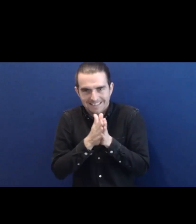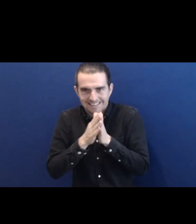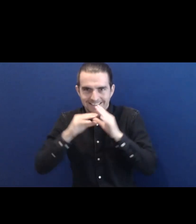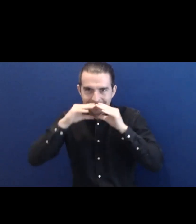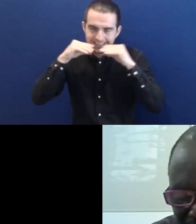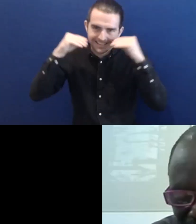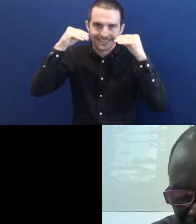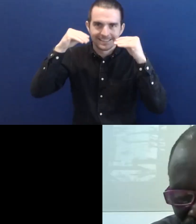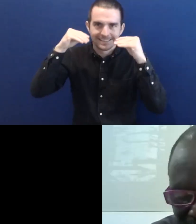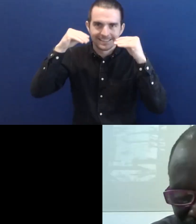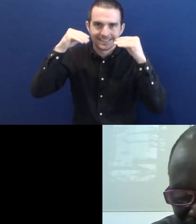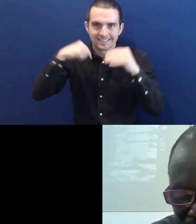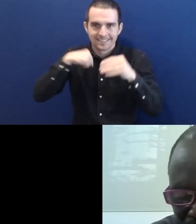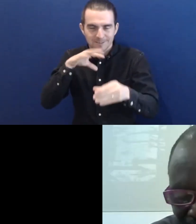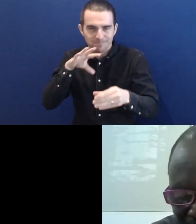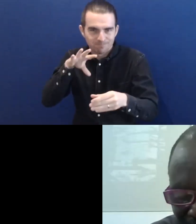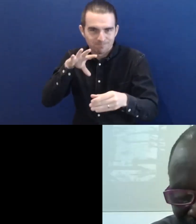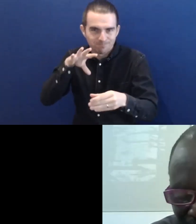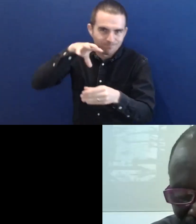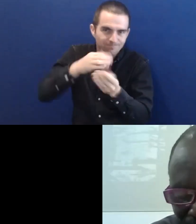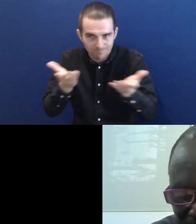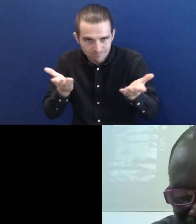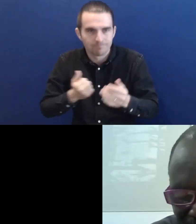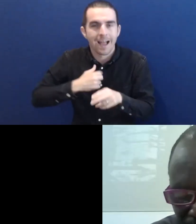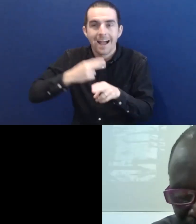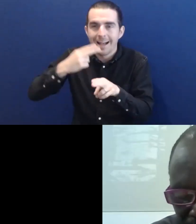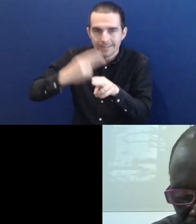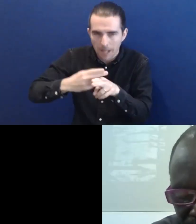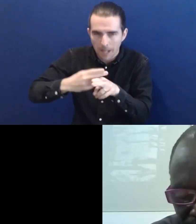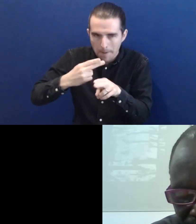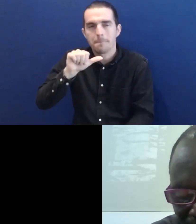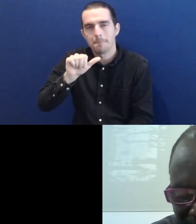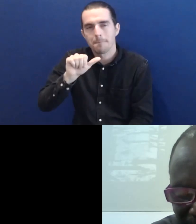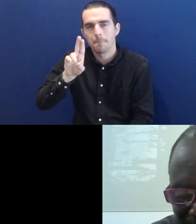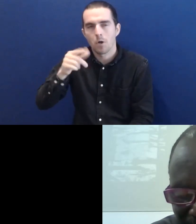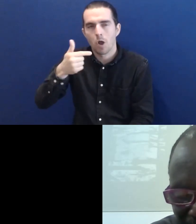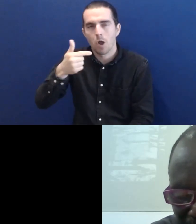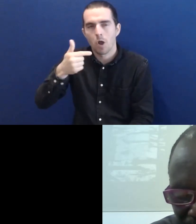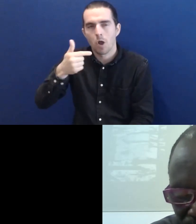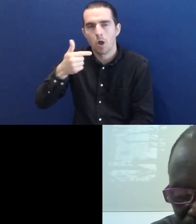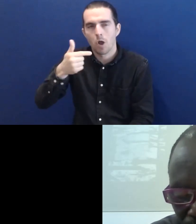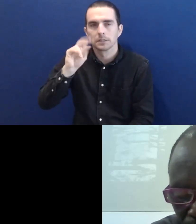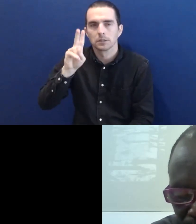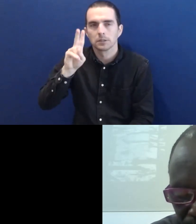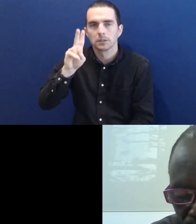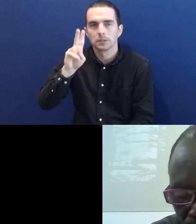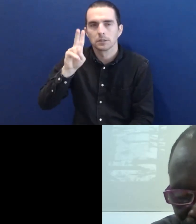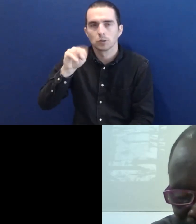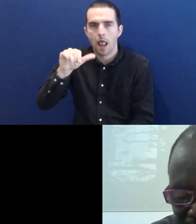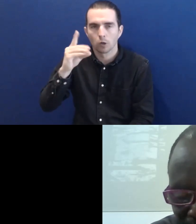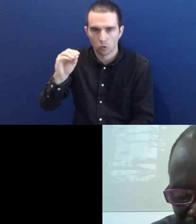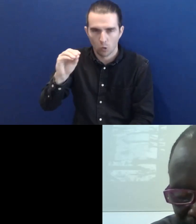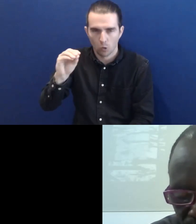name is Agustino Lario, the chairperson of South Sudan Union of Persons